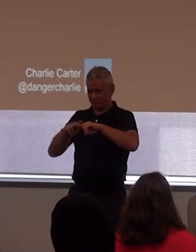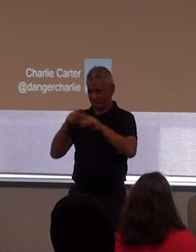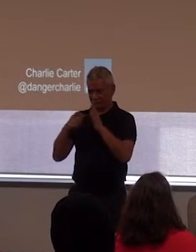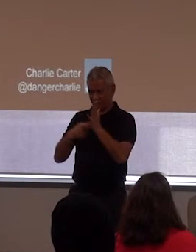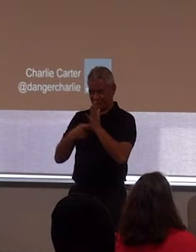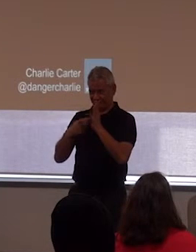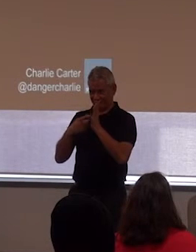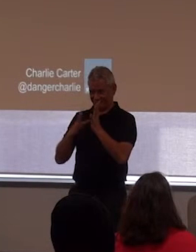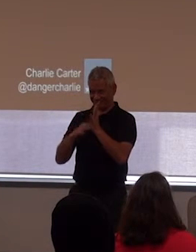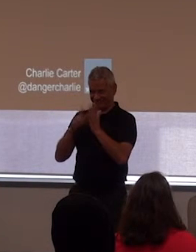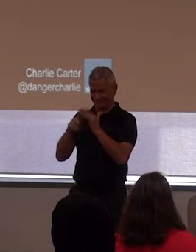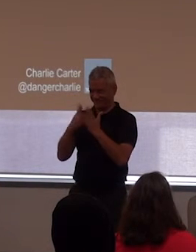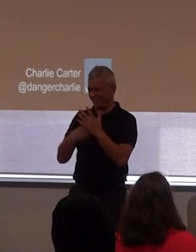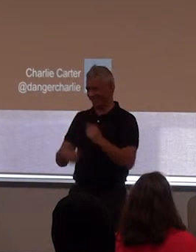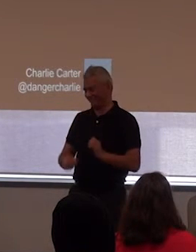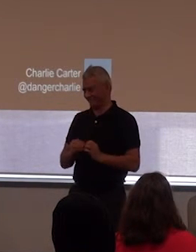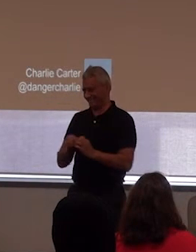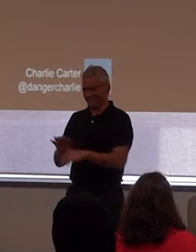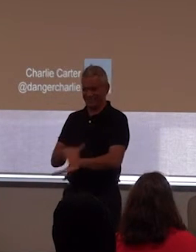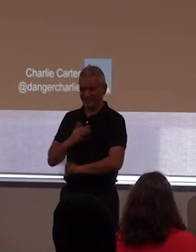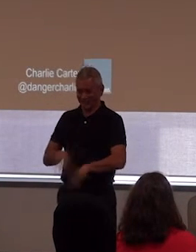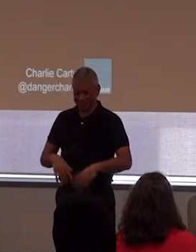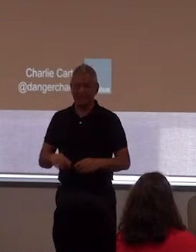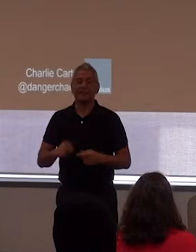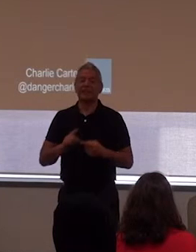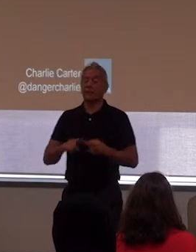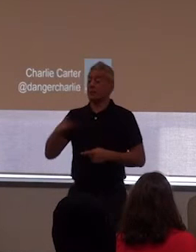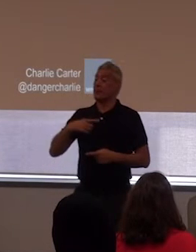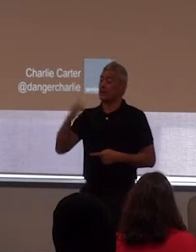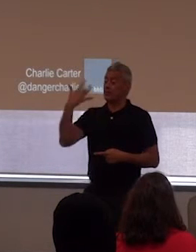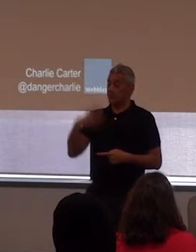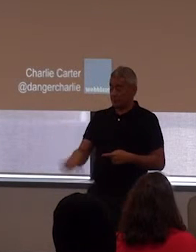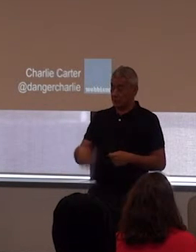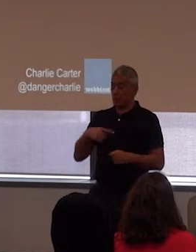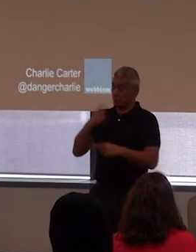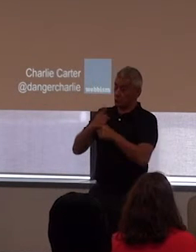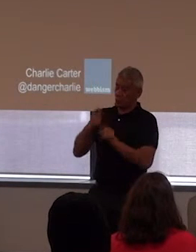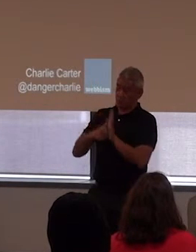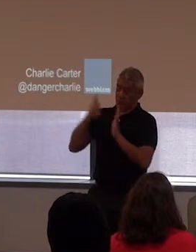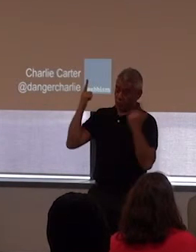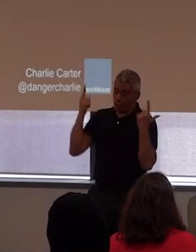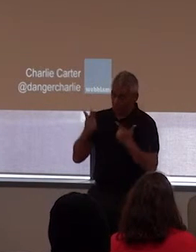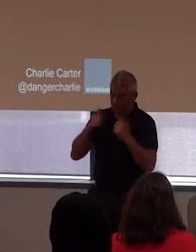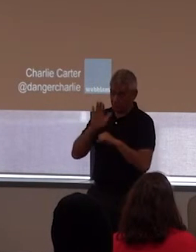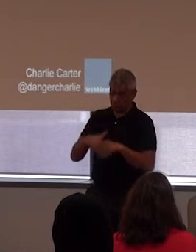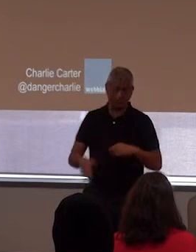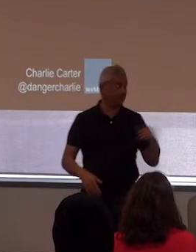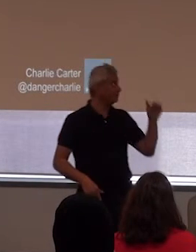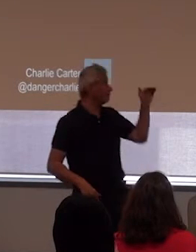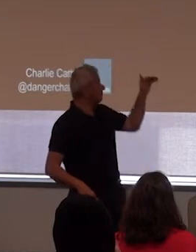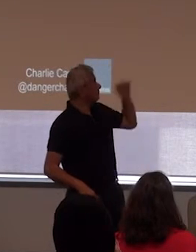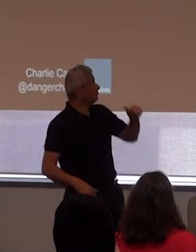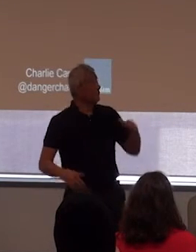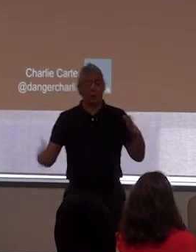Everyone. If someone came to my UX Brisbane talk last year, I talked a lot about that. WordPress